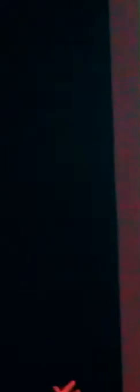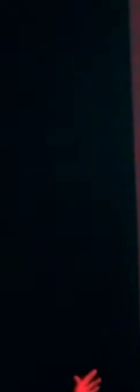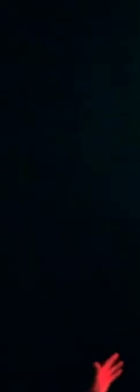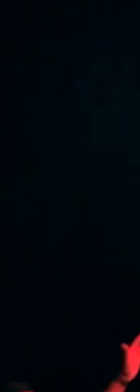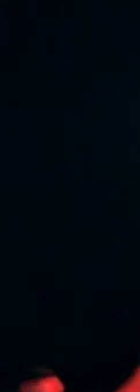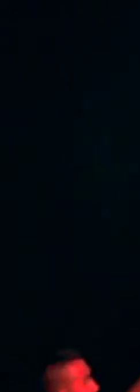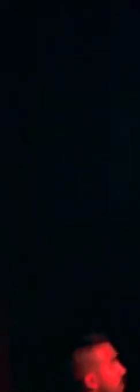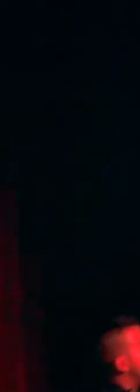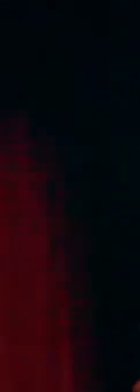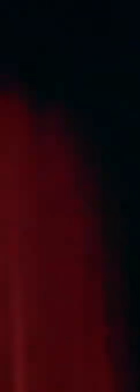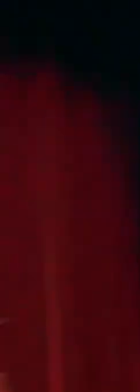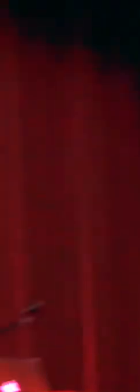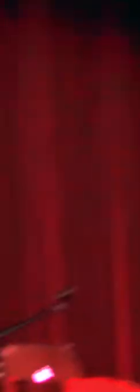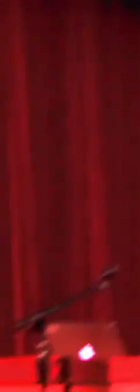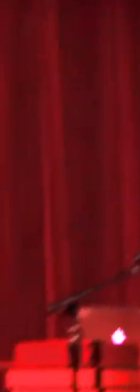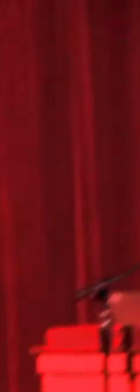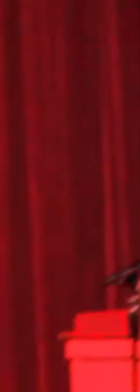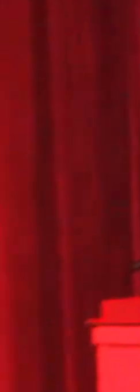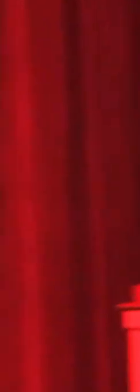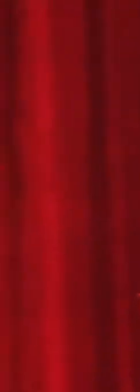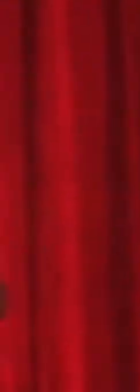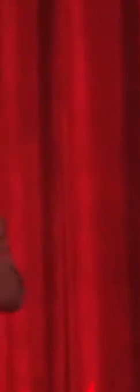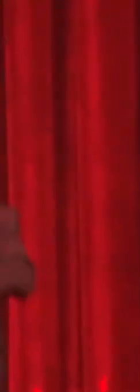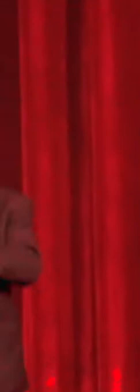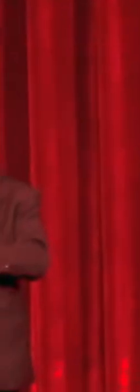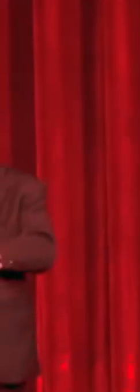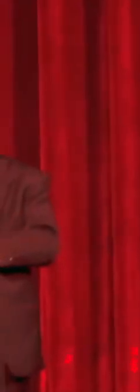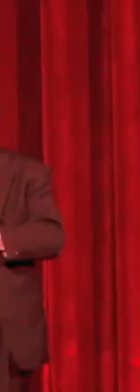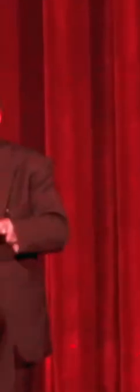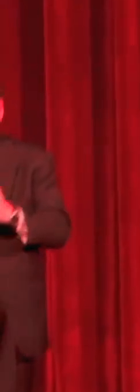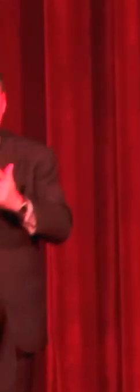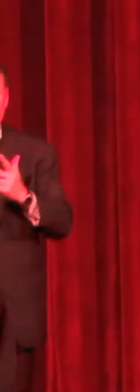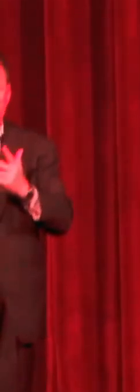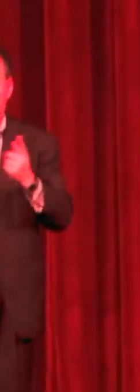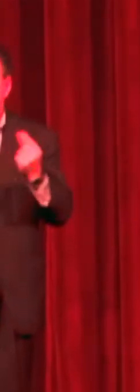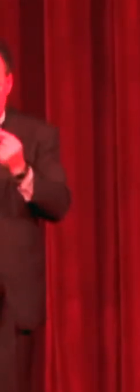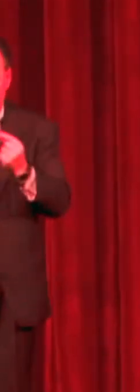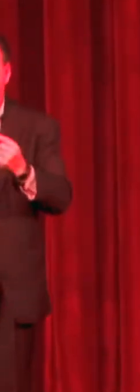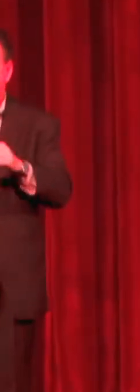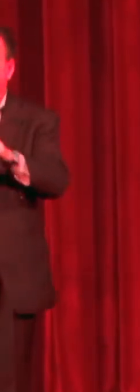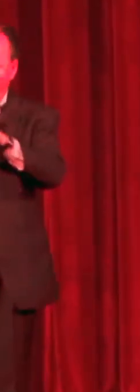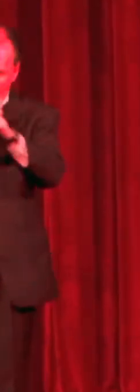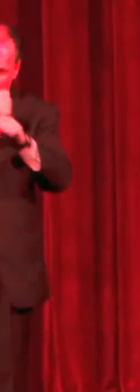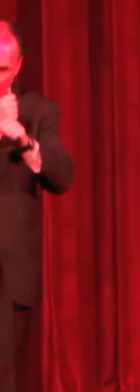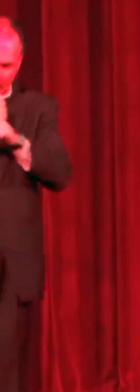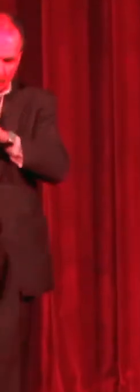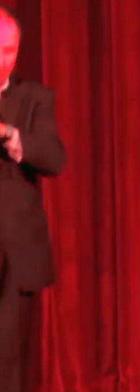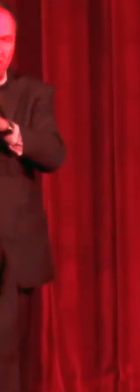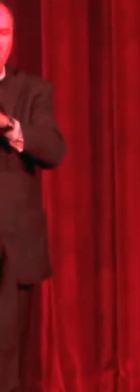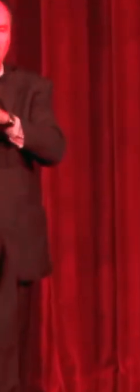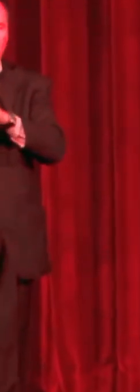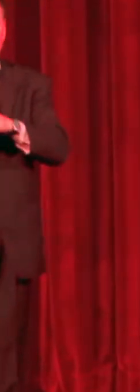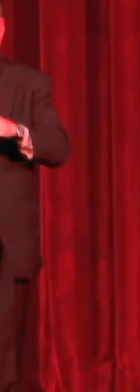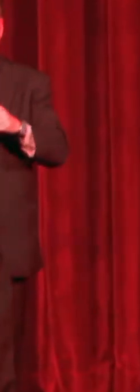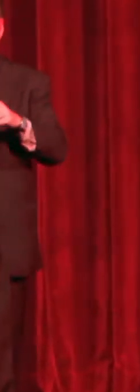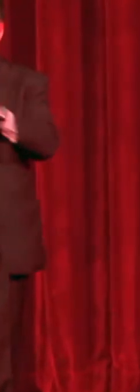check procedures, which is basically our lockdown procedures and what we do when we have to lock down. The bomb threat protocol and our